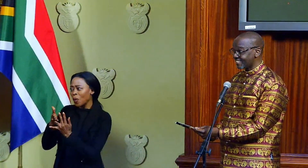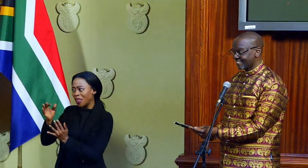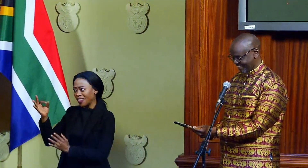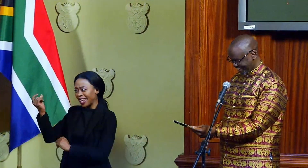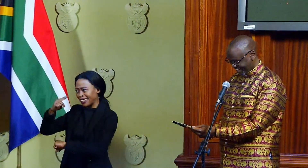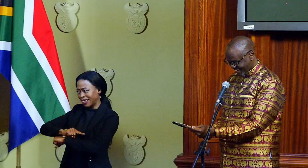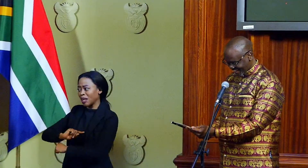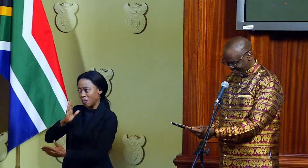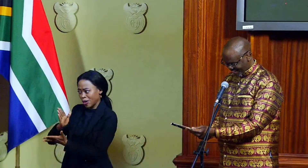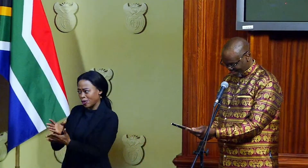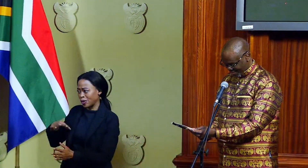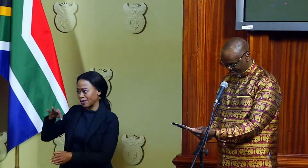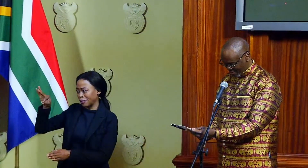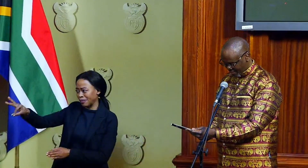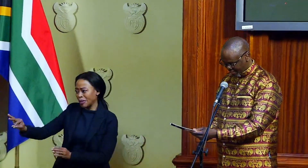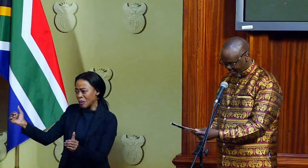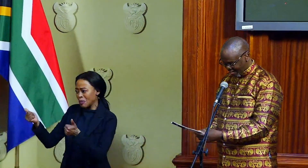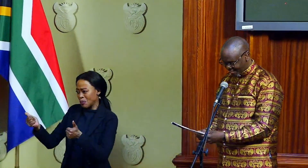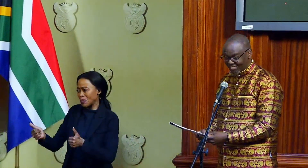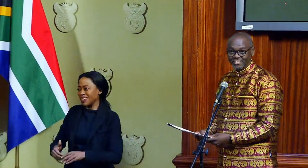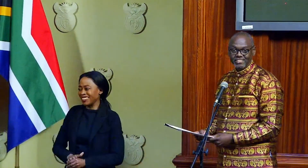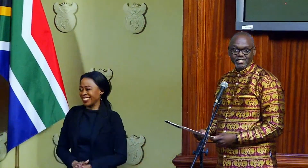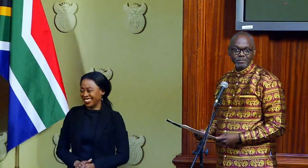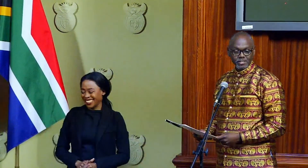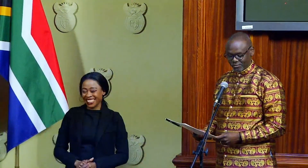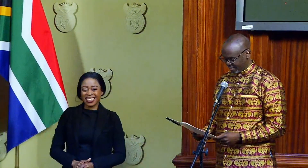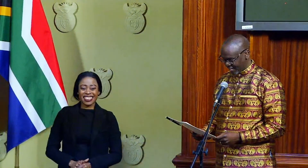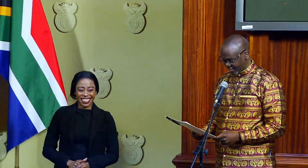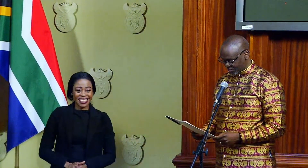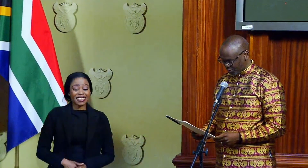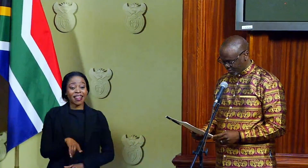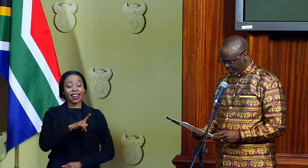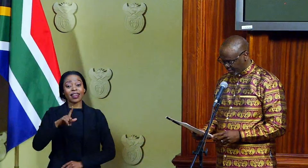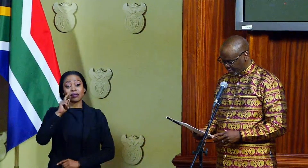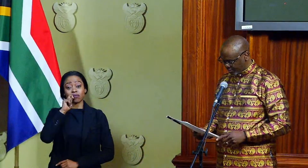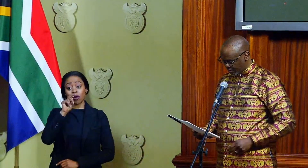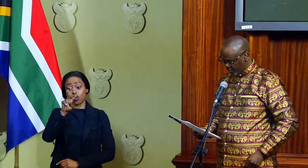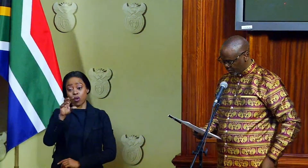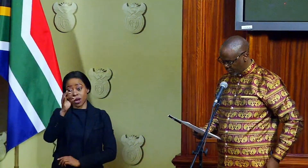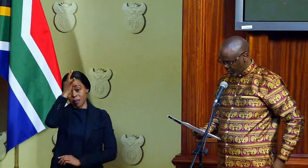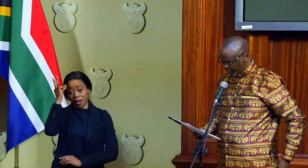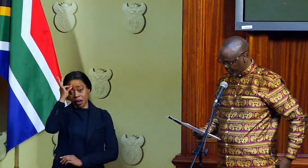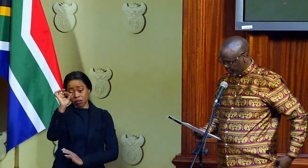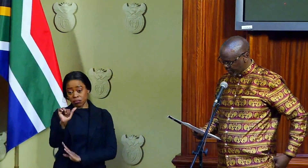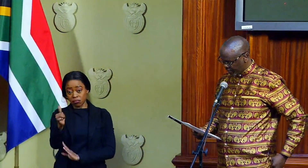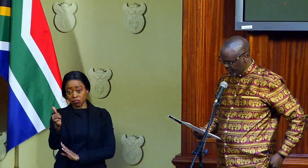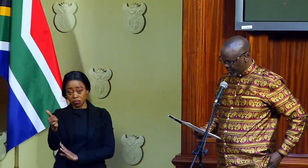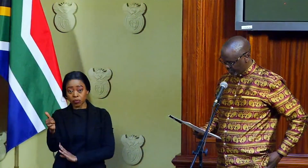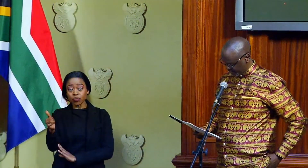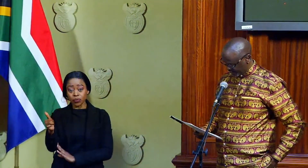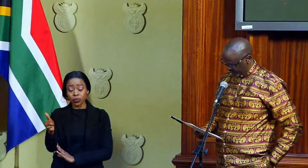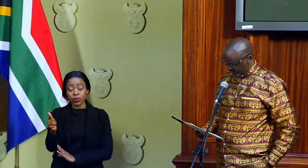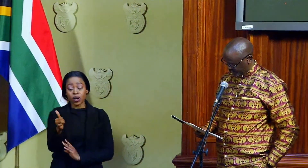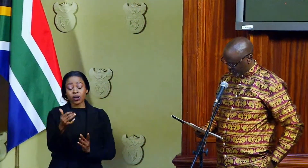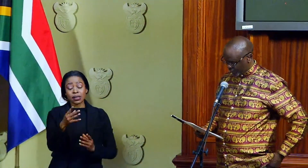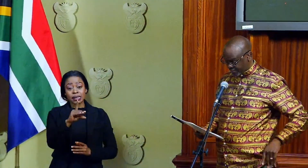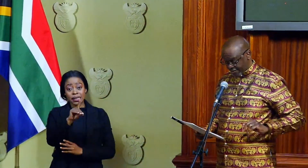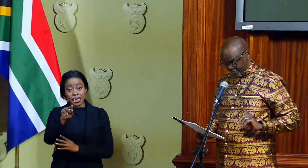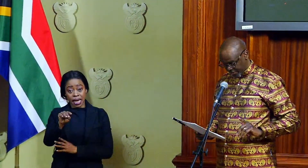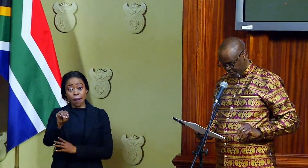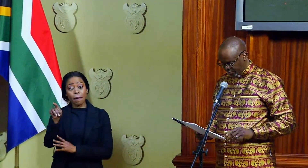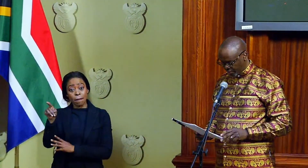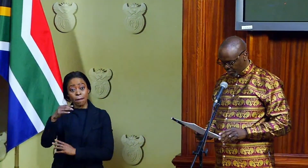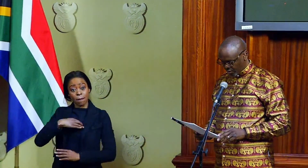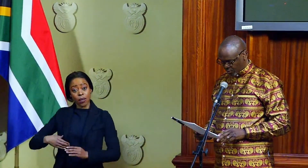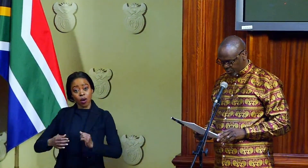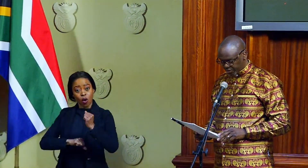30 days. Thank you very much. Now, ladies and gentlemen, for the next 20 minutes, we are going to hear from the DM in the presidency, who in